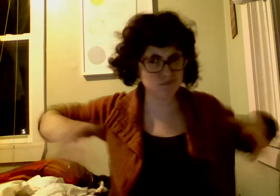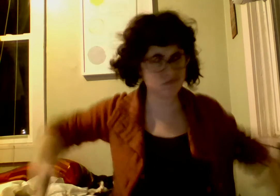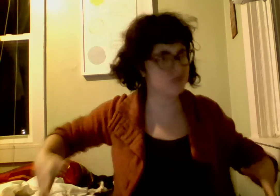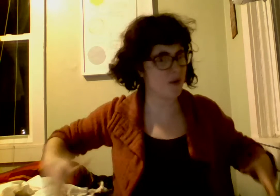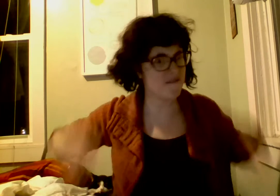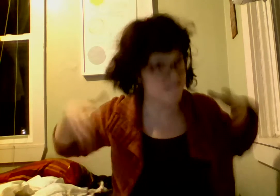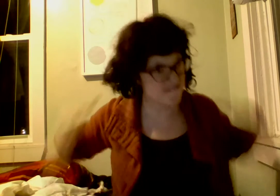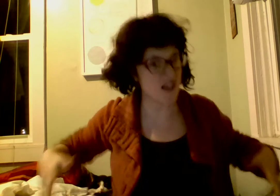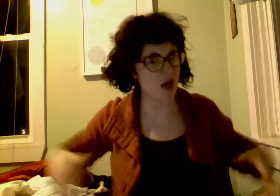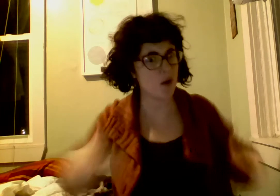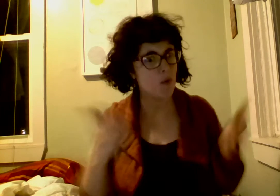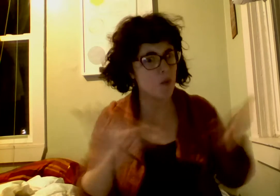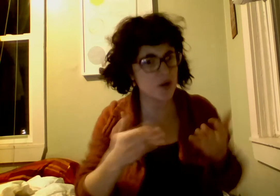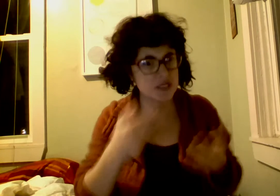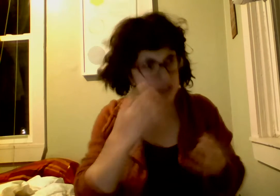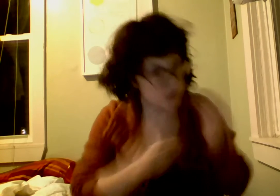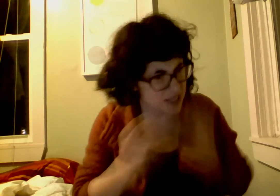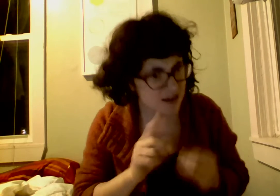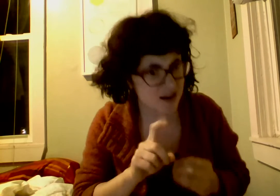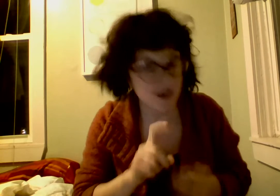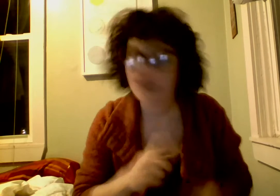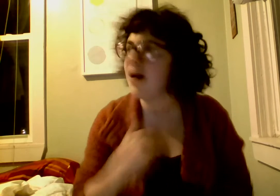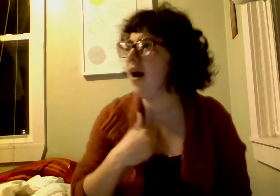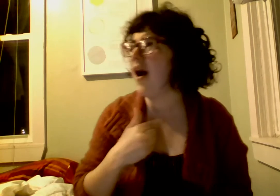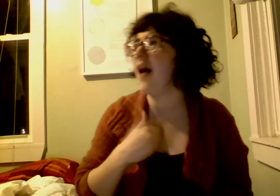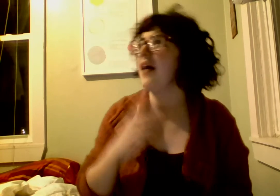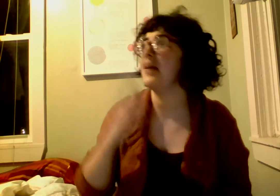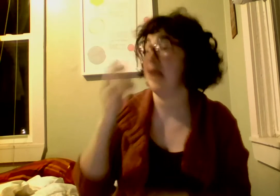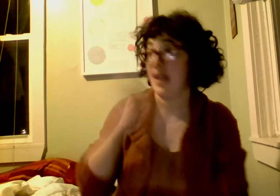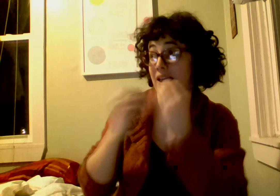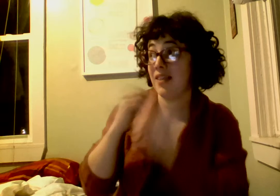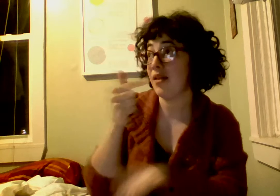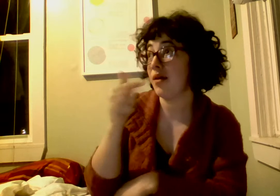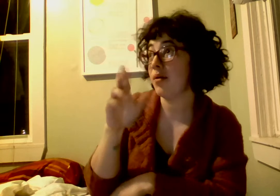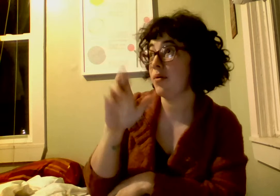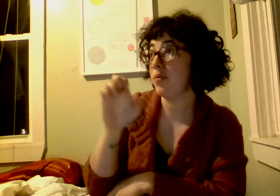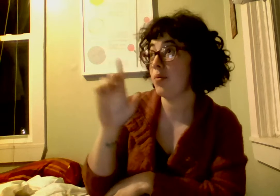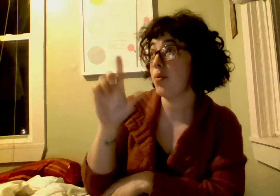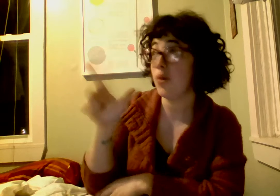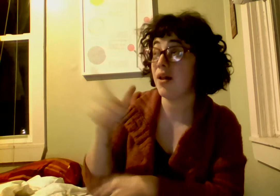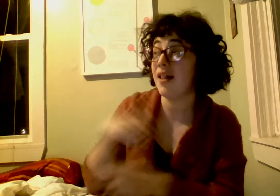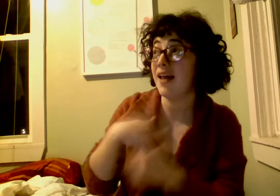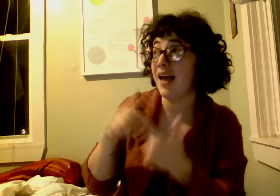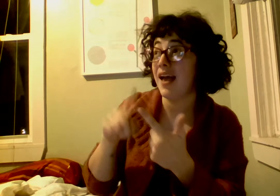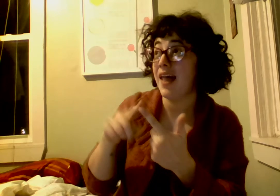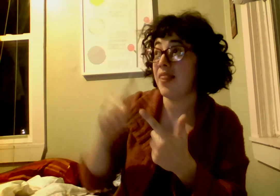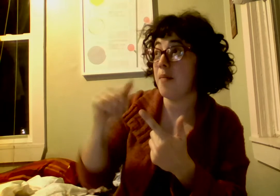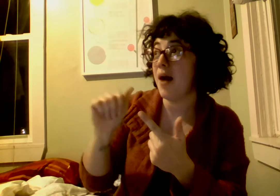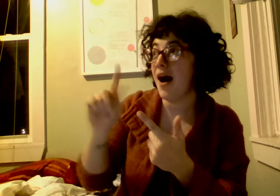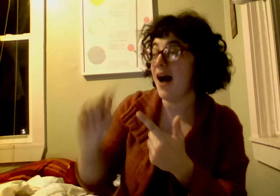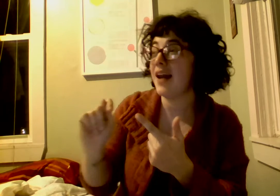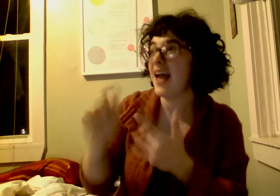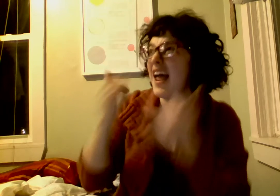eating? And the cat said, I ate the gruel and the pot, and now I'm going to eat you.